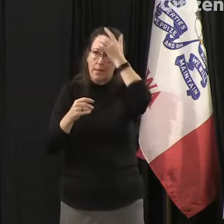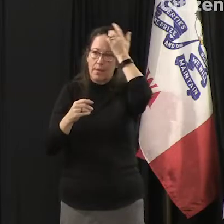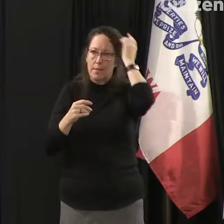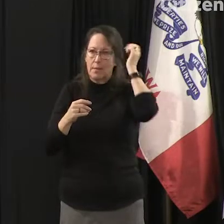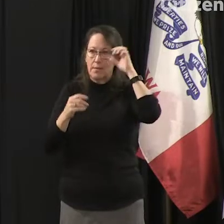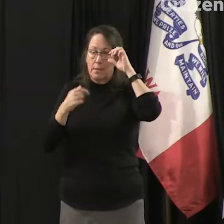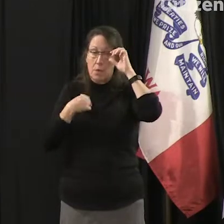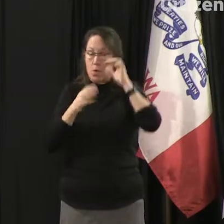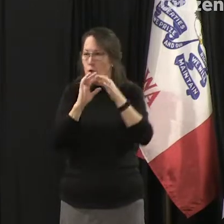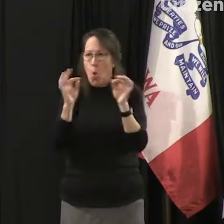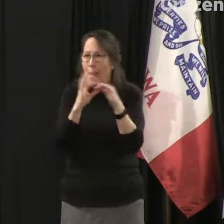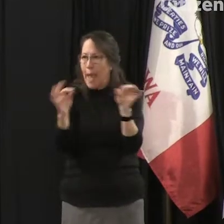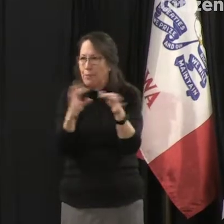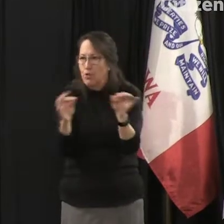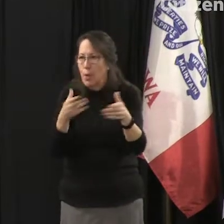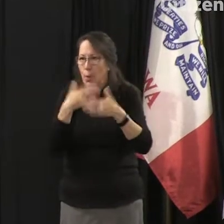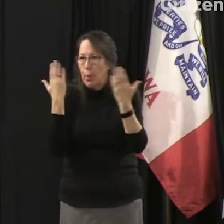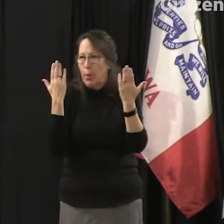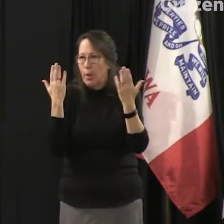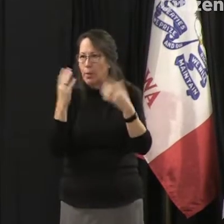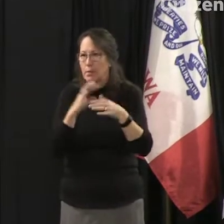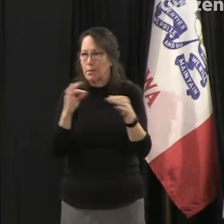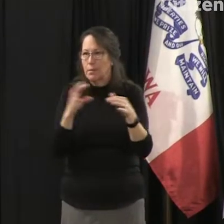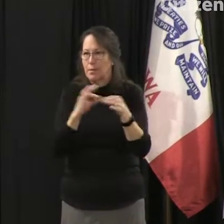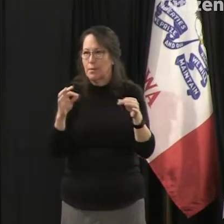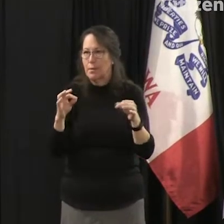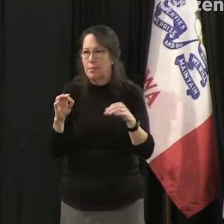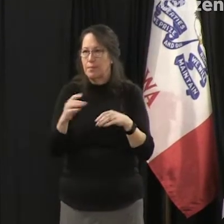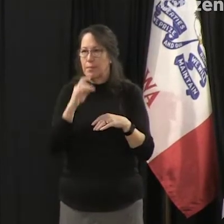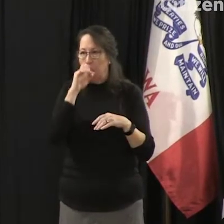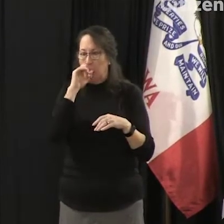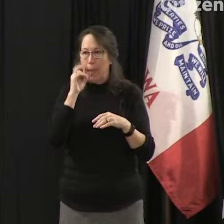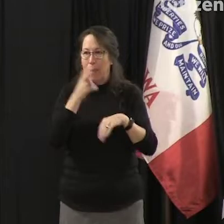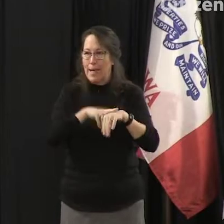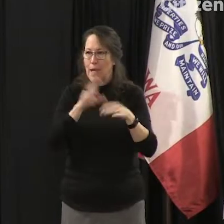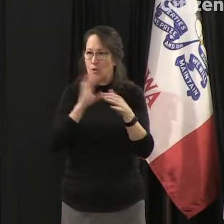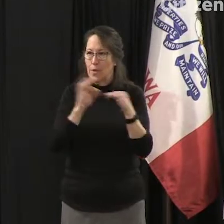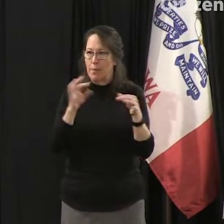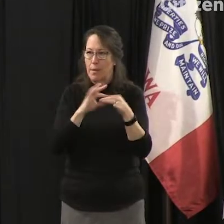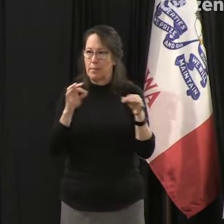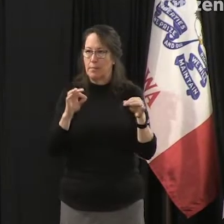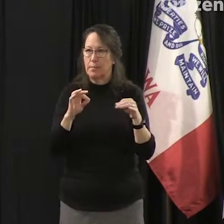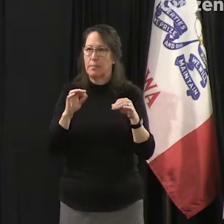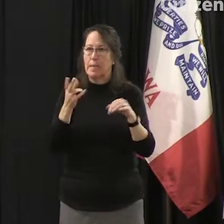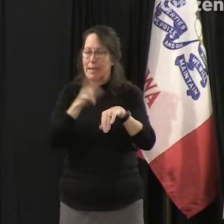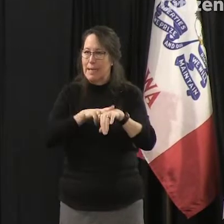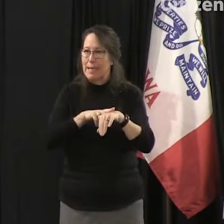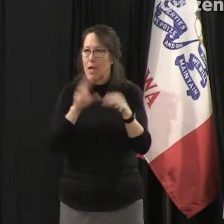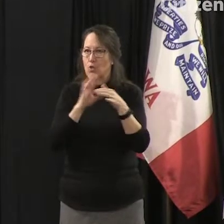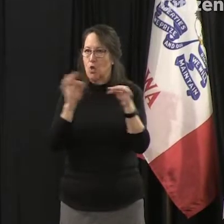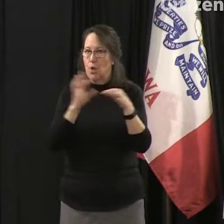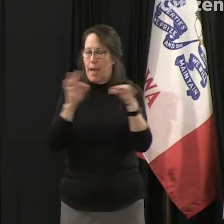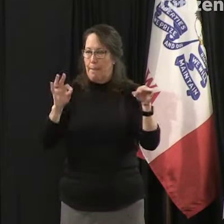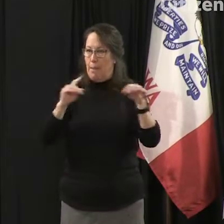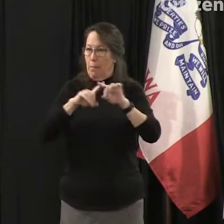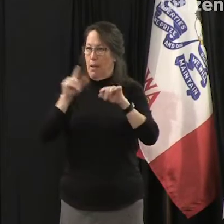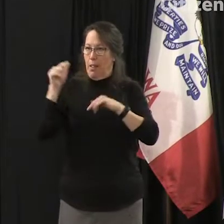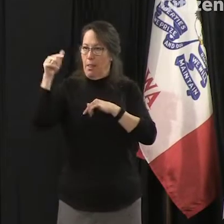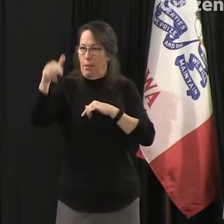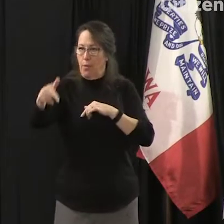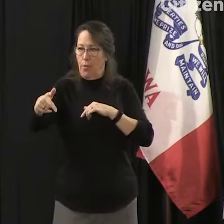have captioning. Few programs, National Captioning Institute would do it. But then later